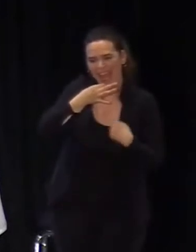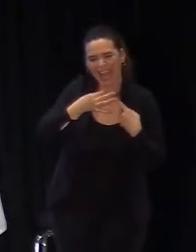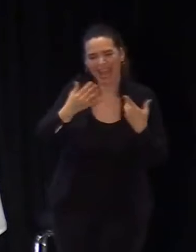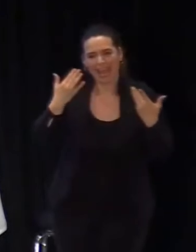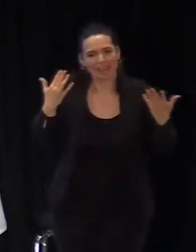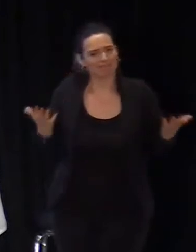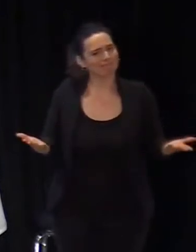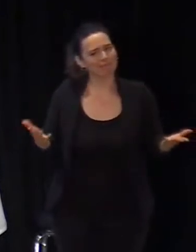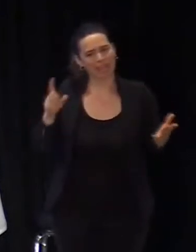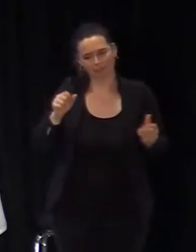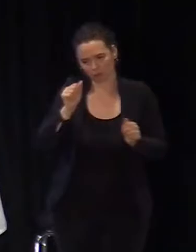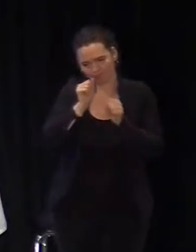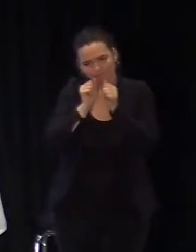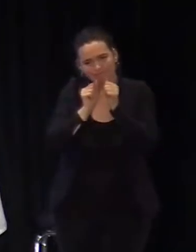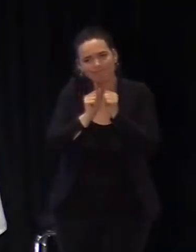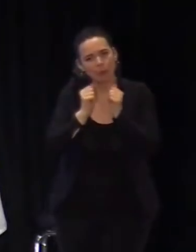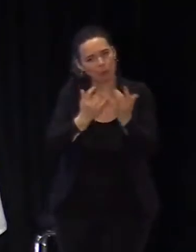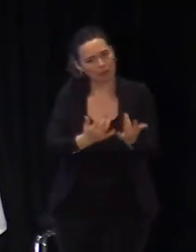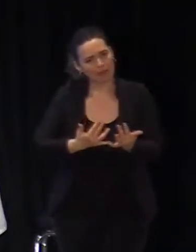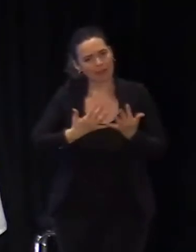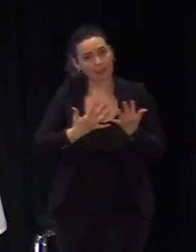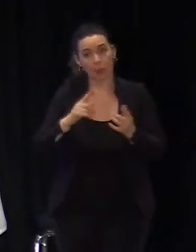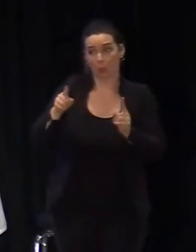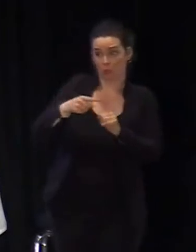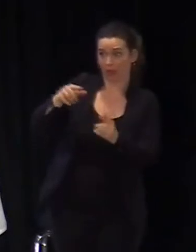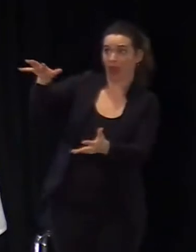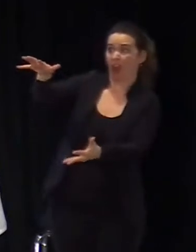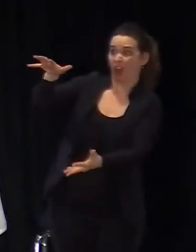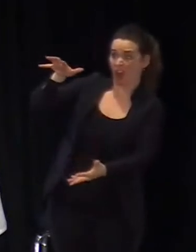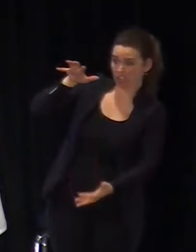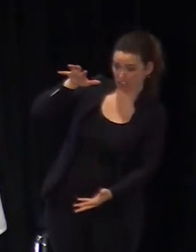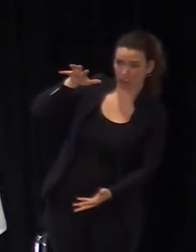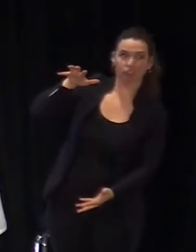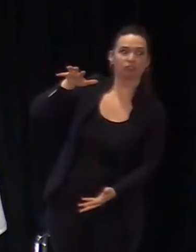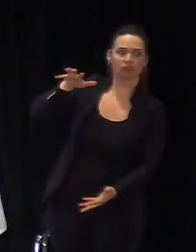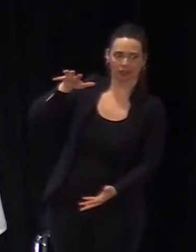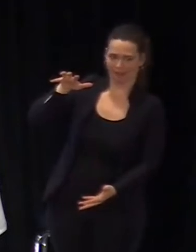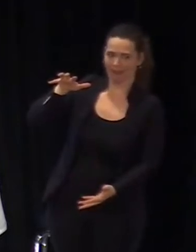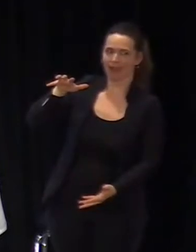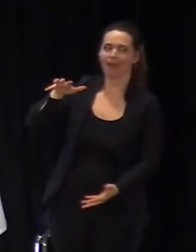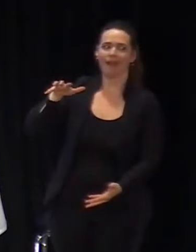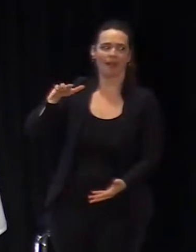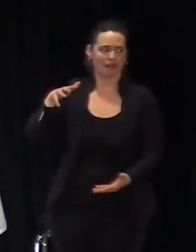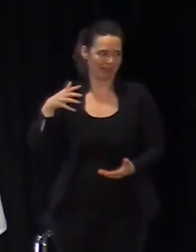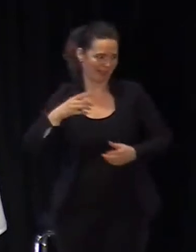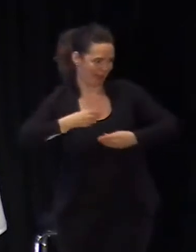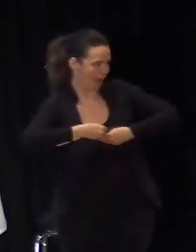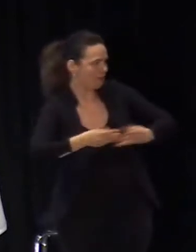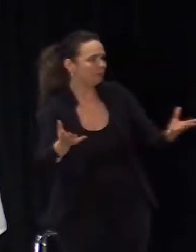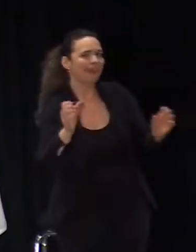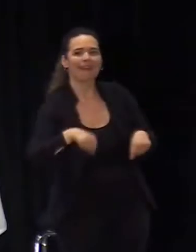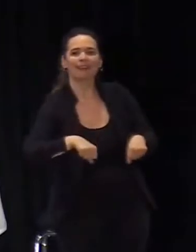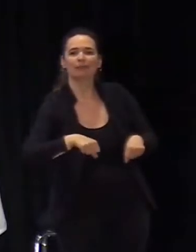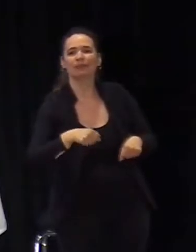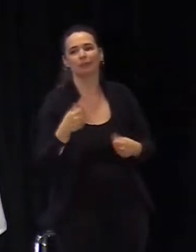Until we see a huge influx of new supply, we're not going to be able